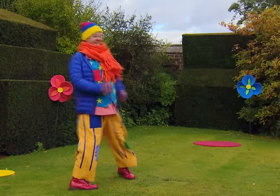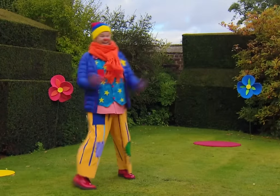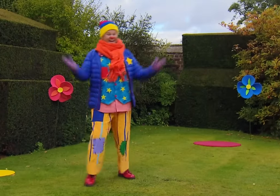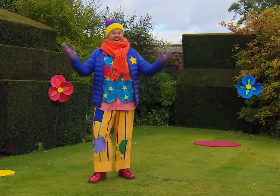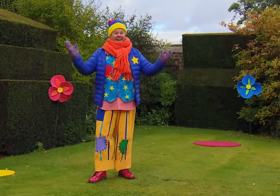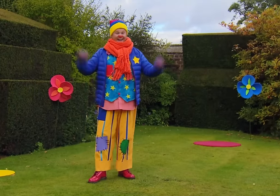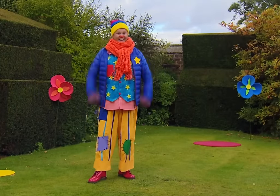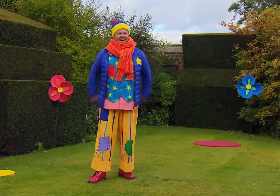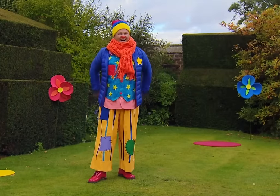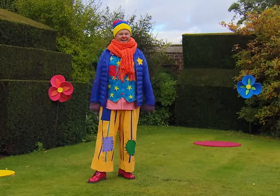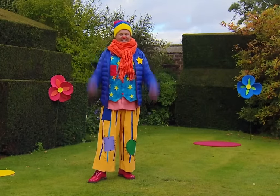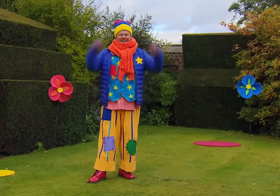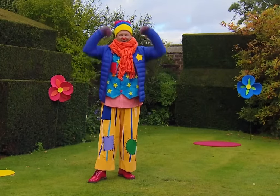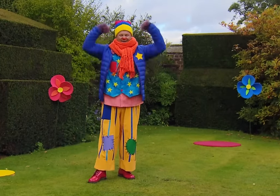Ta-da!